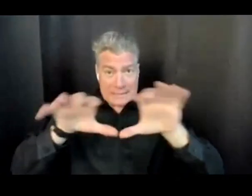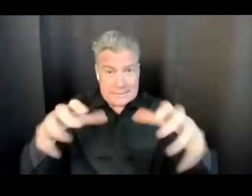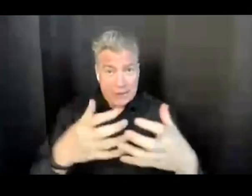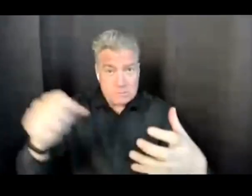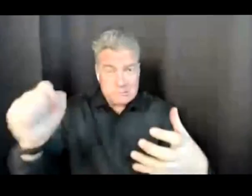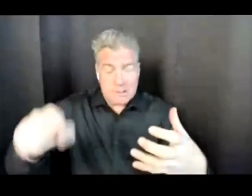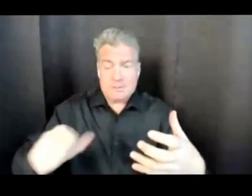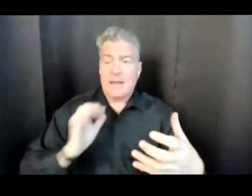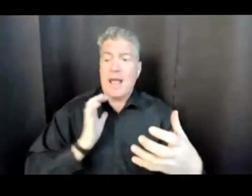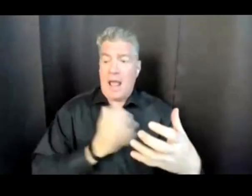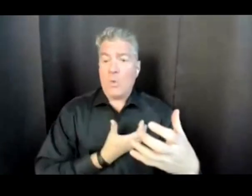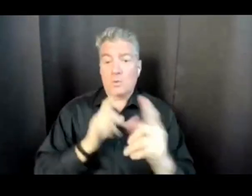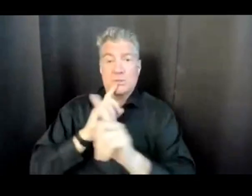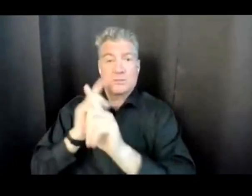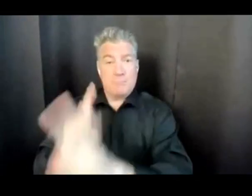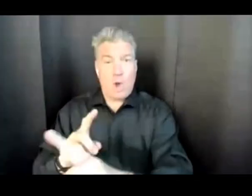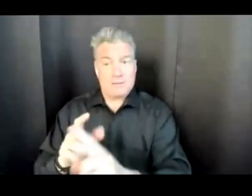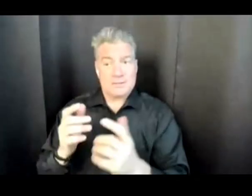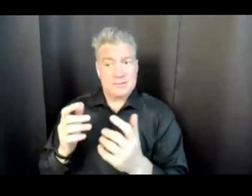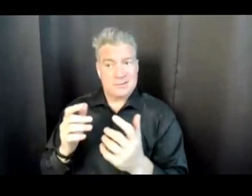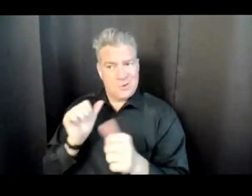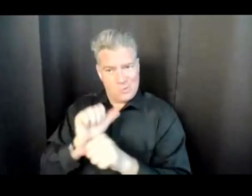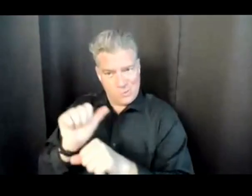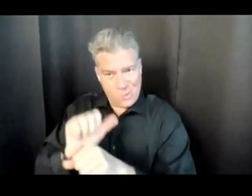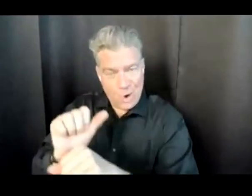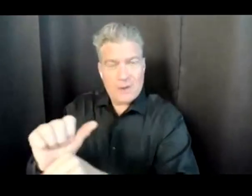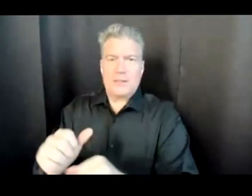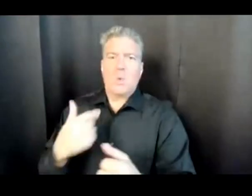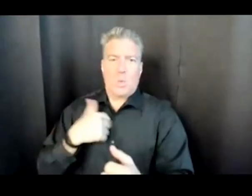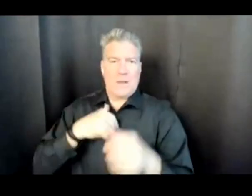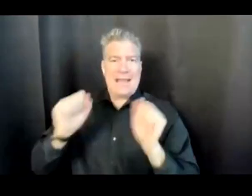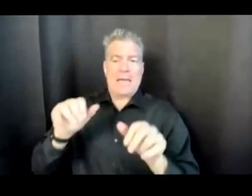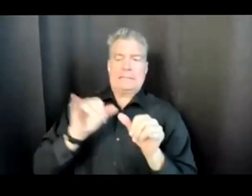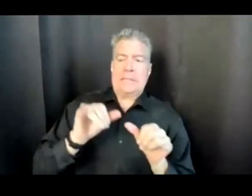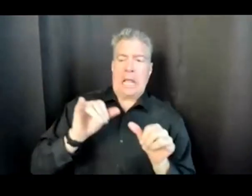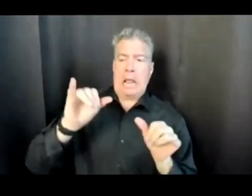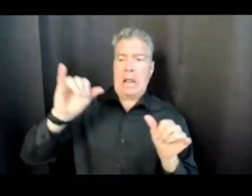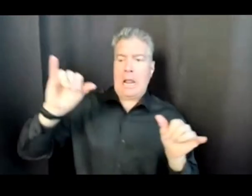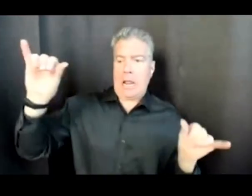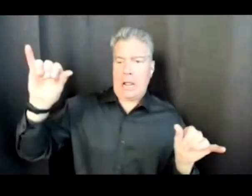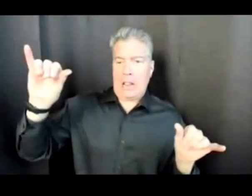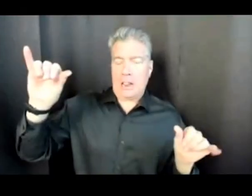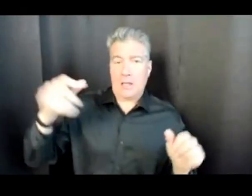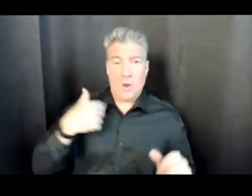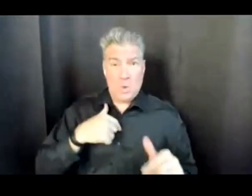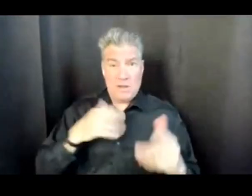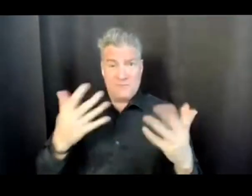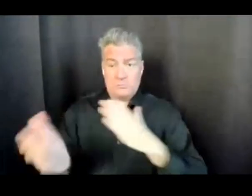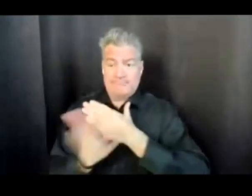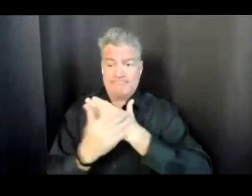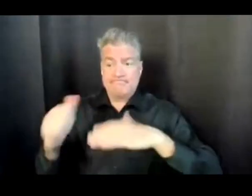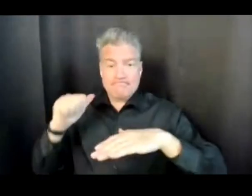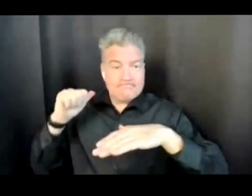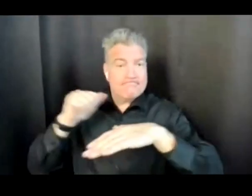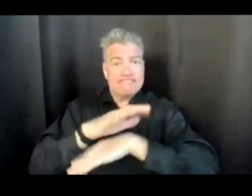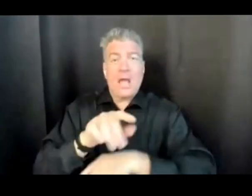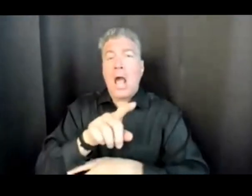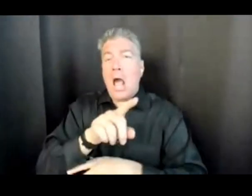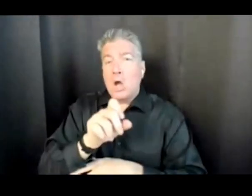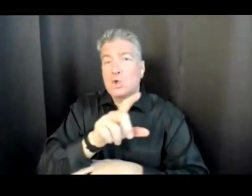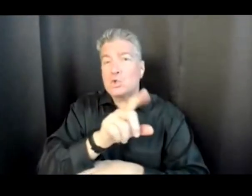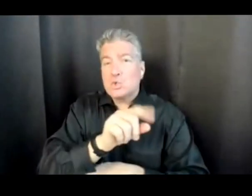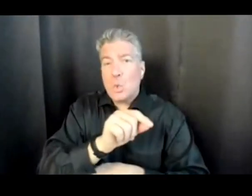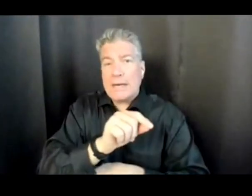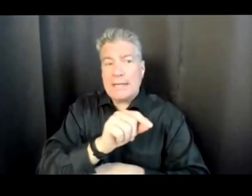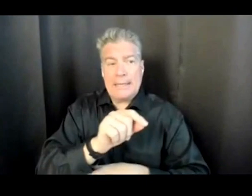certainly scalable if need be. Yesterday, we were able to get approximately 120 soldiers, airmen, and volunteers from the